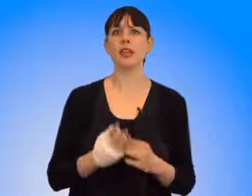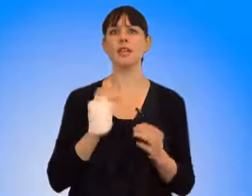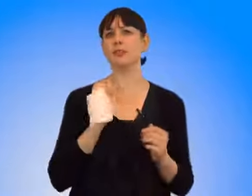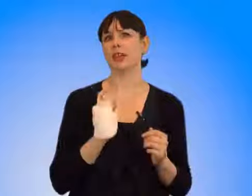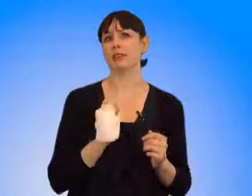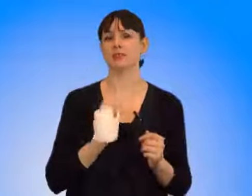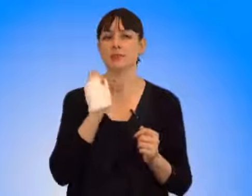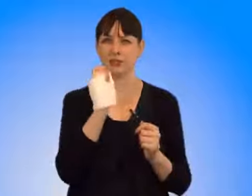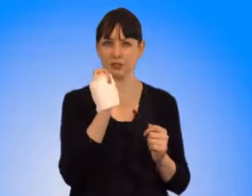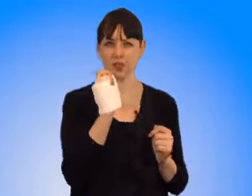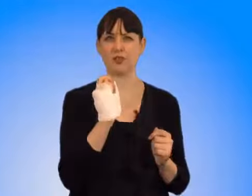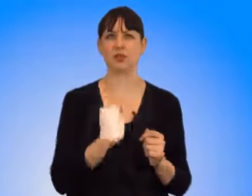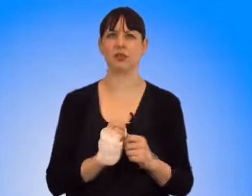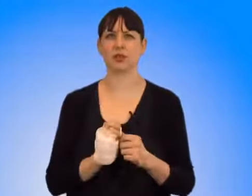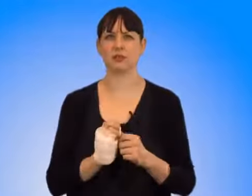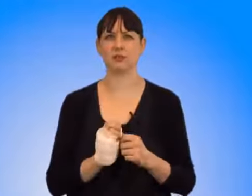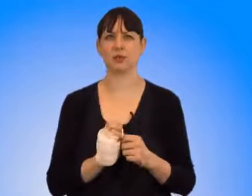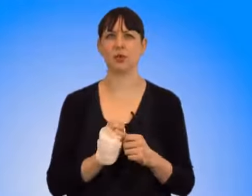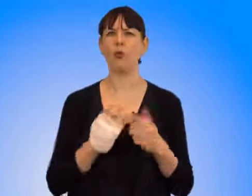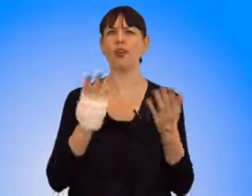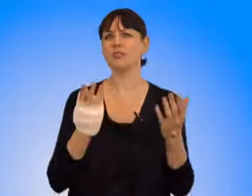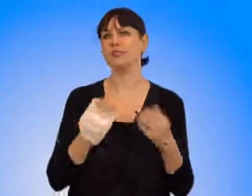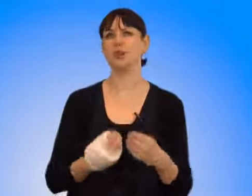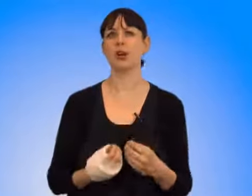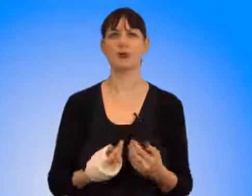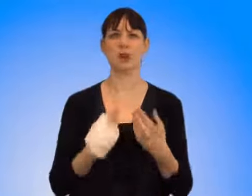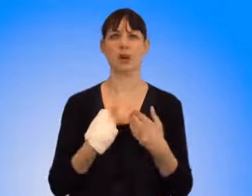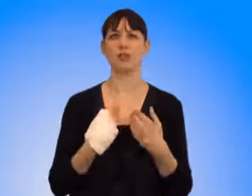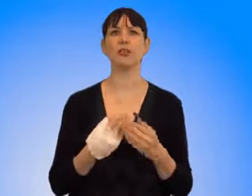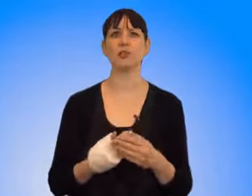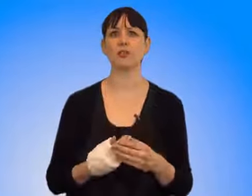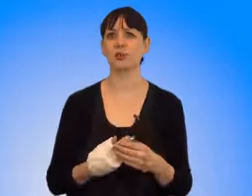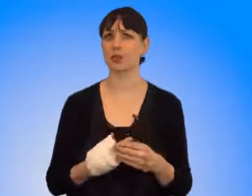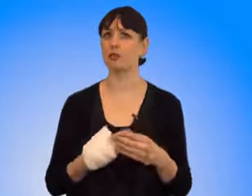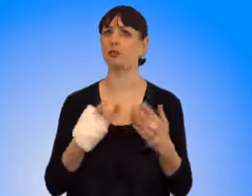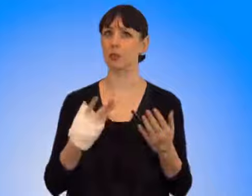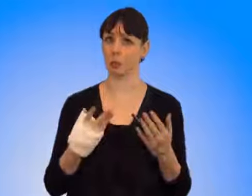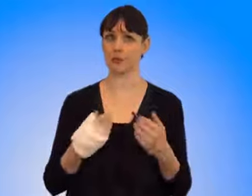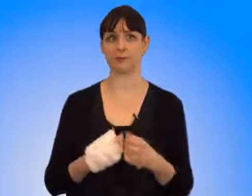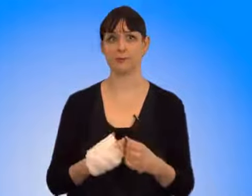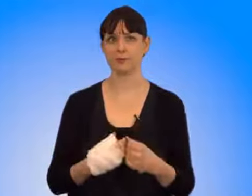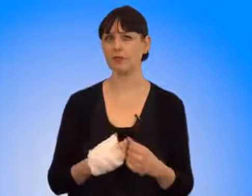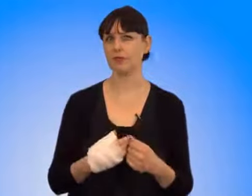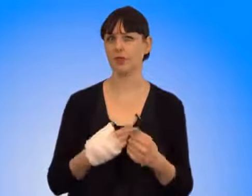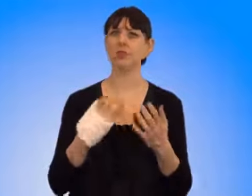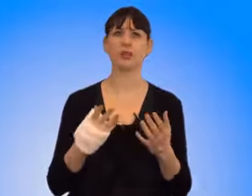If you liked this free tutorial, why not subscribe to our YouTube channel for more? You can